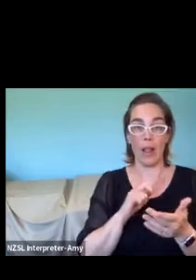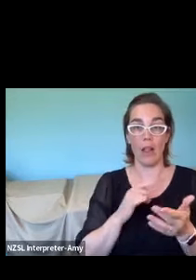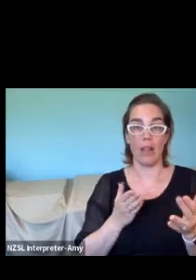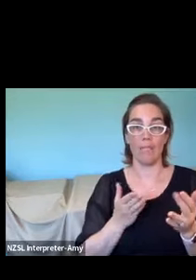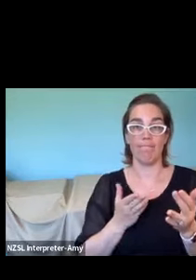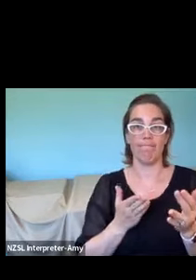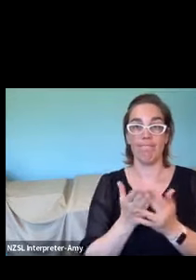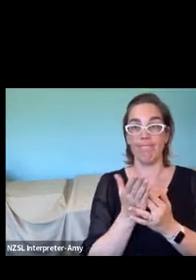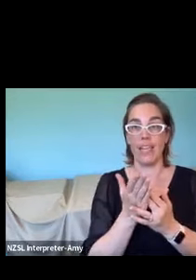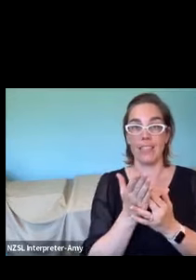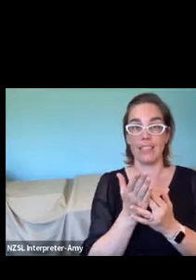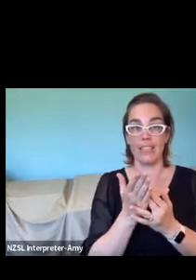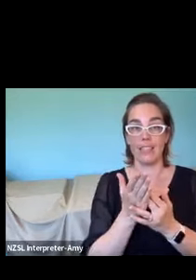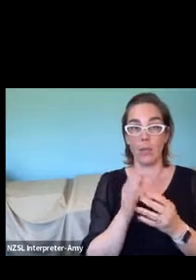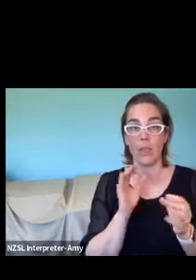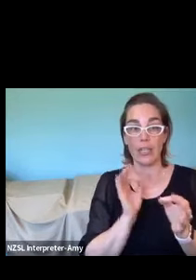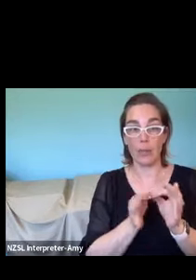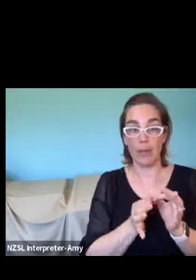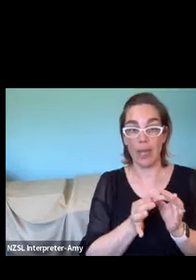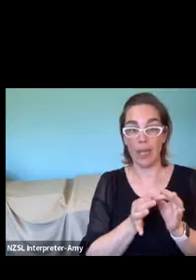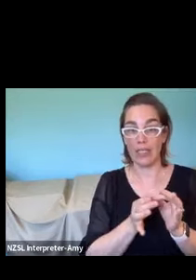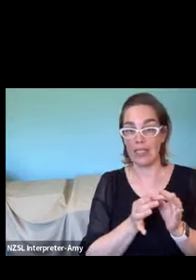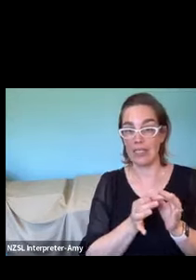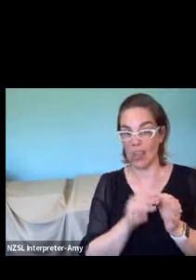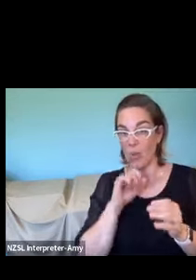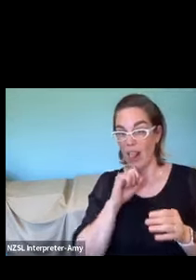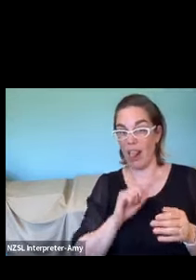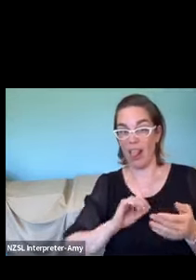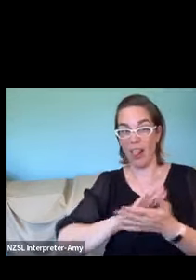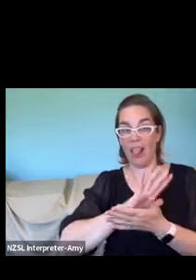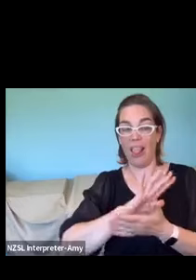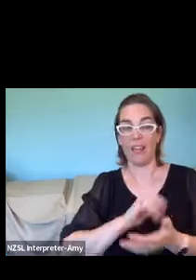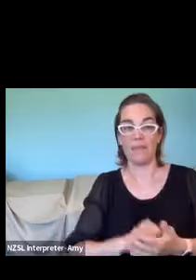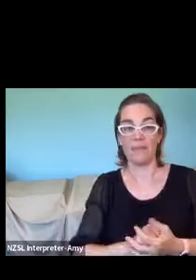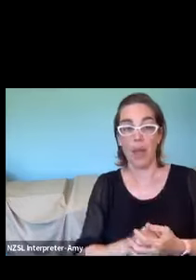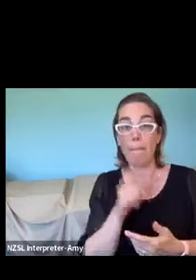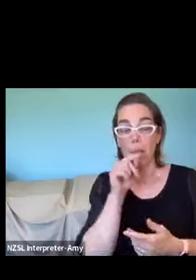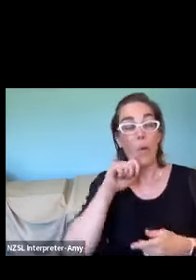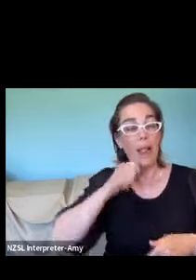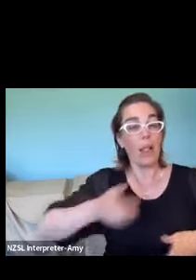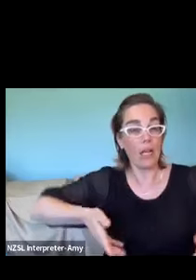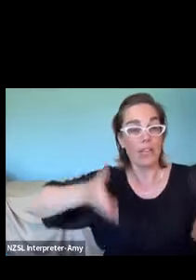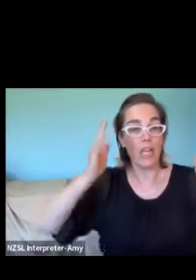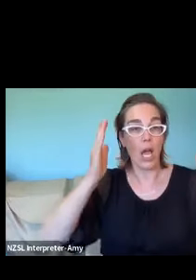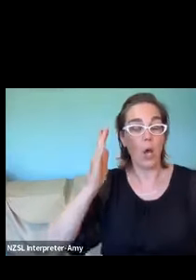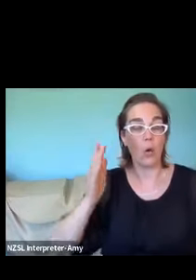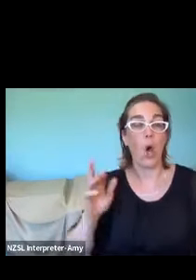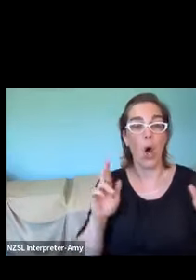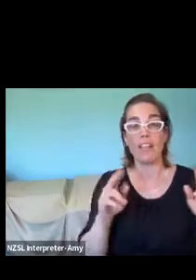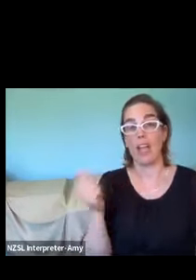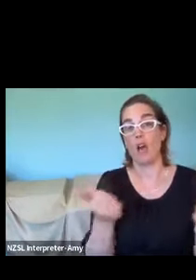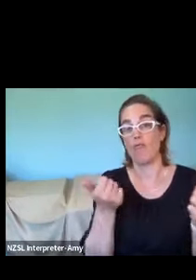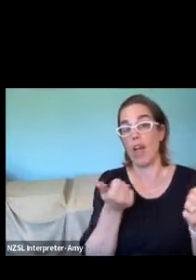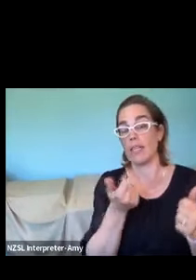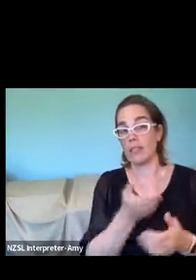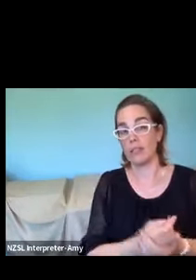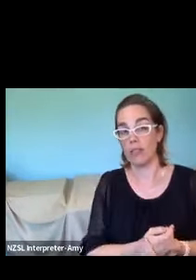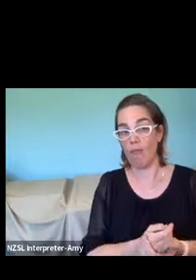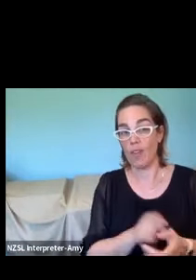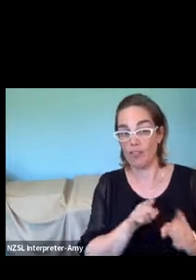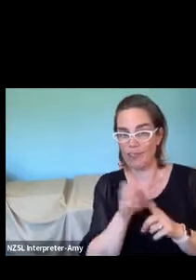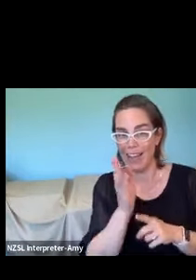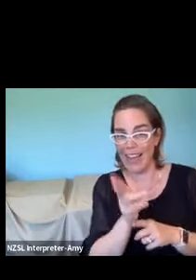interpreter's sign language. So we'll give it a go, but hopefully it comes right. Sorry about